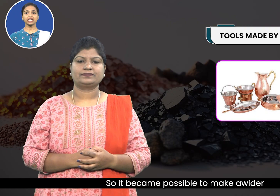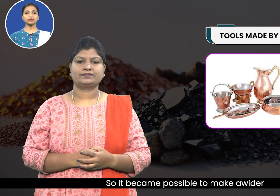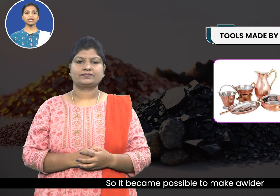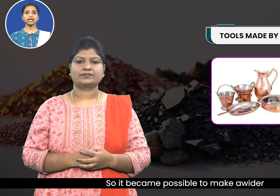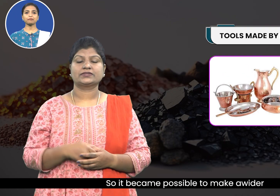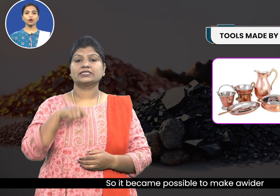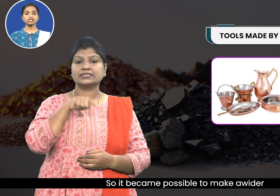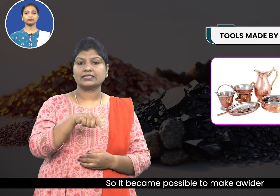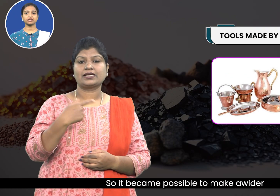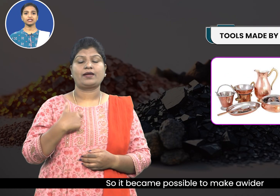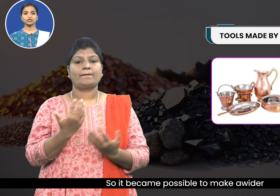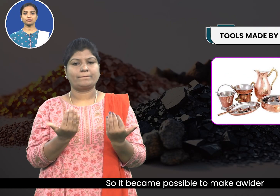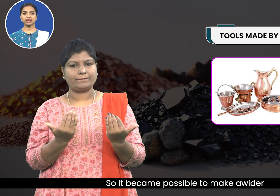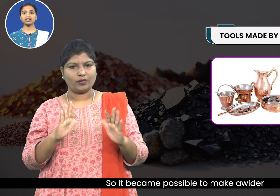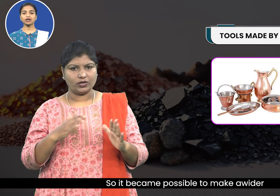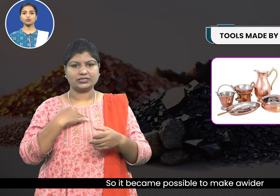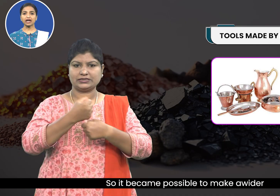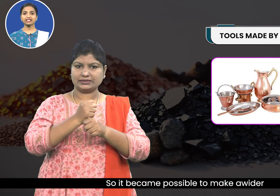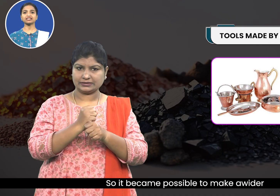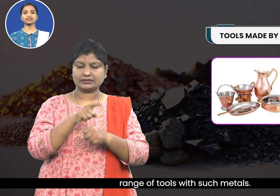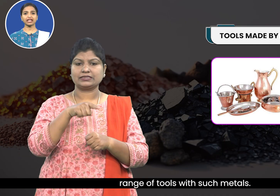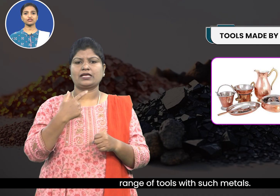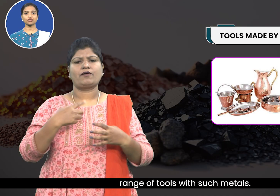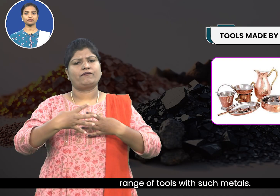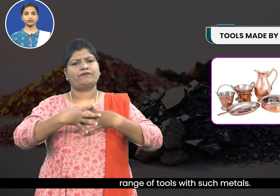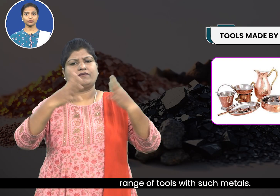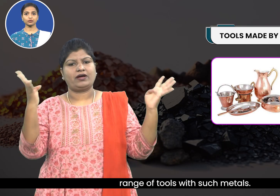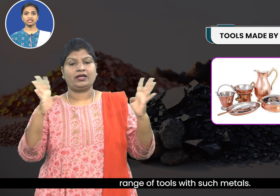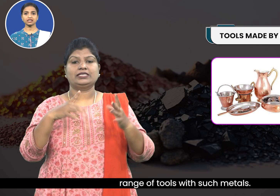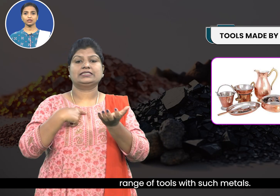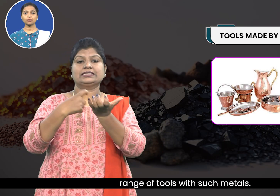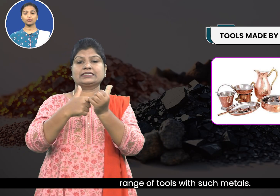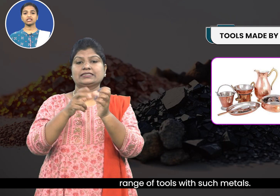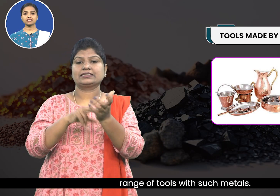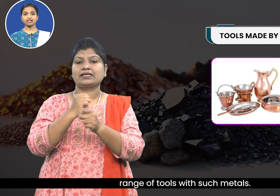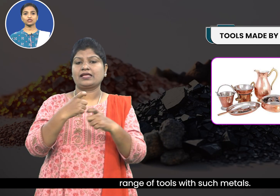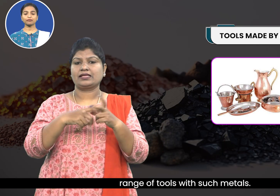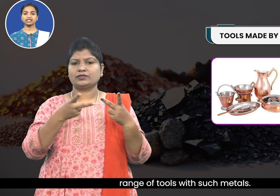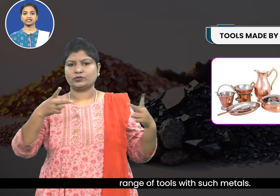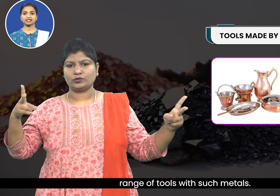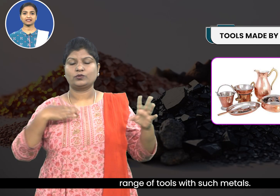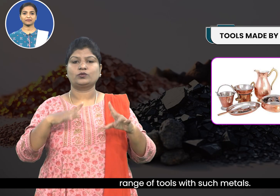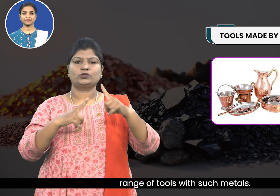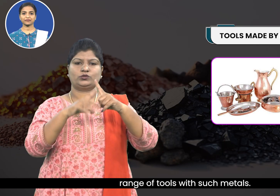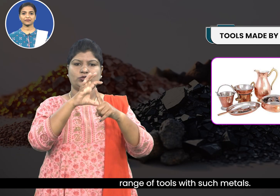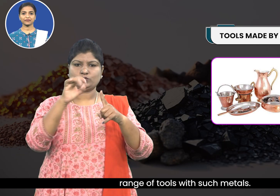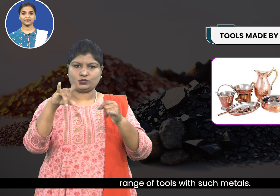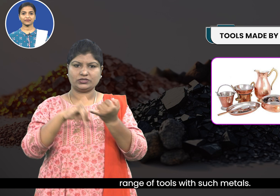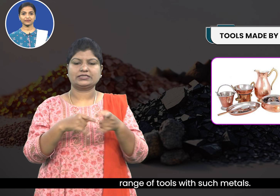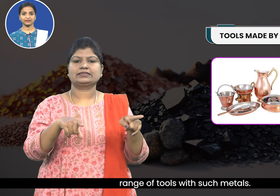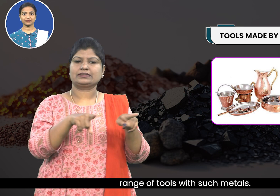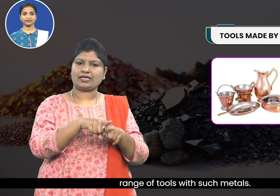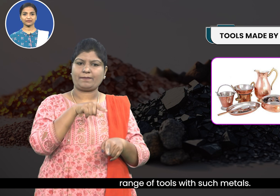So, it became possible to make a wider range of tools with such metals.